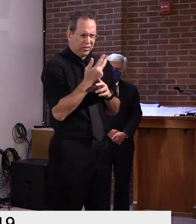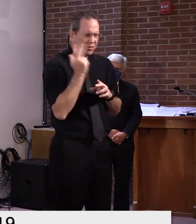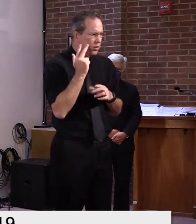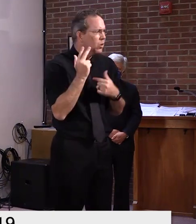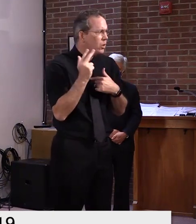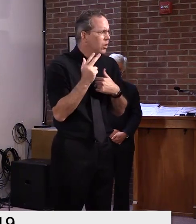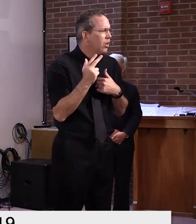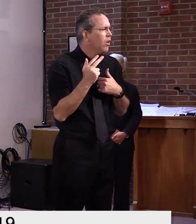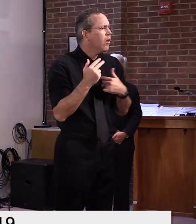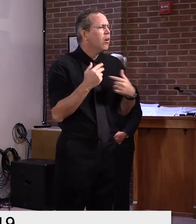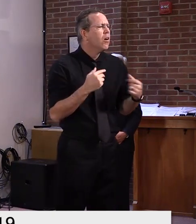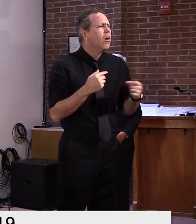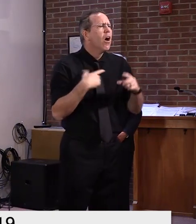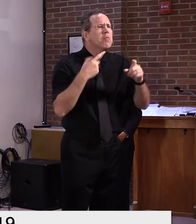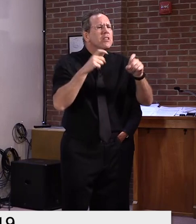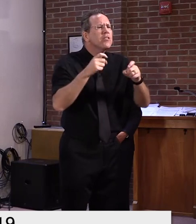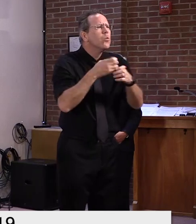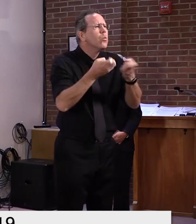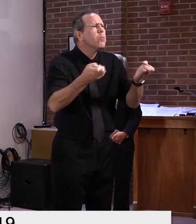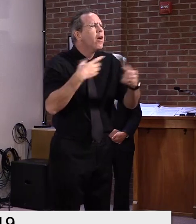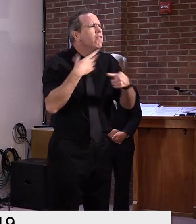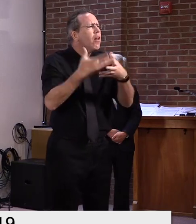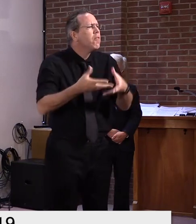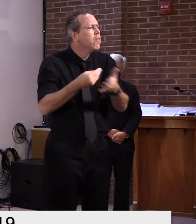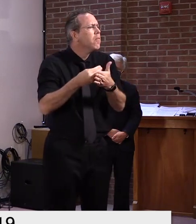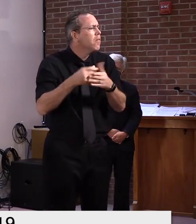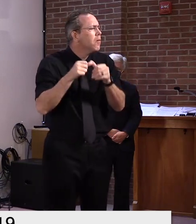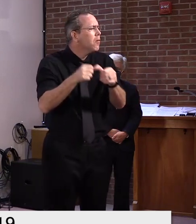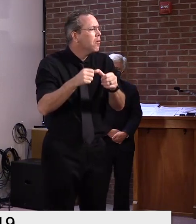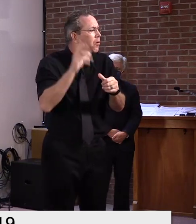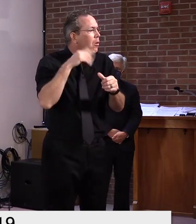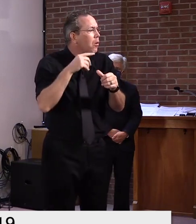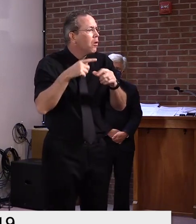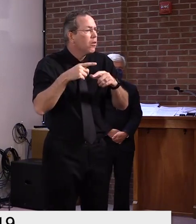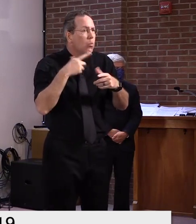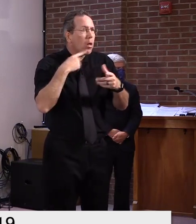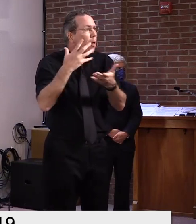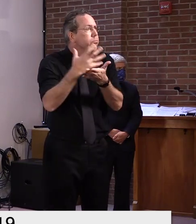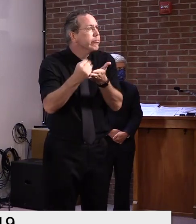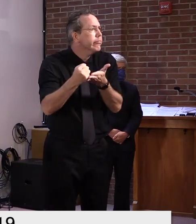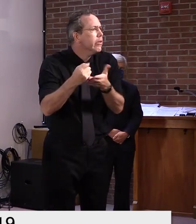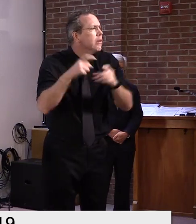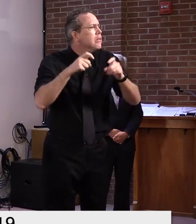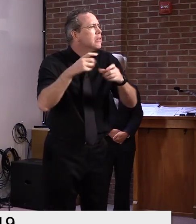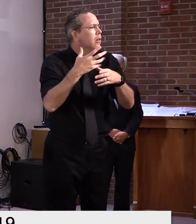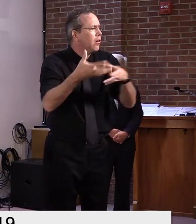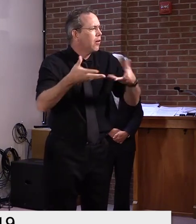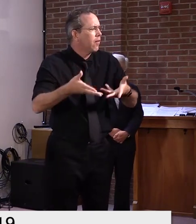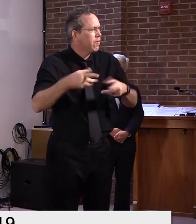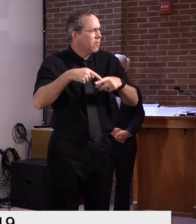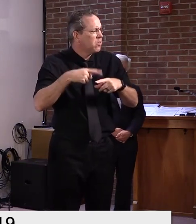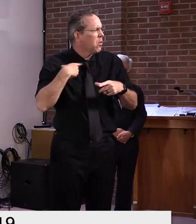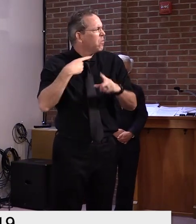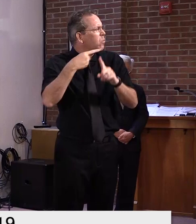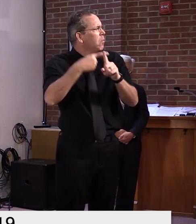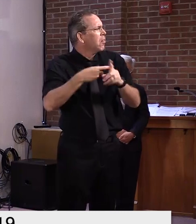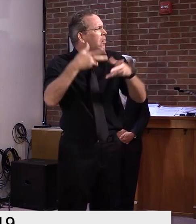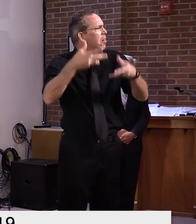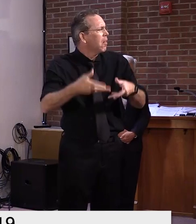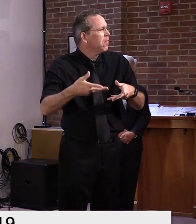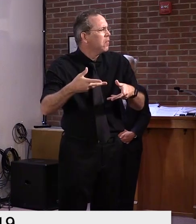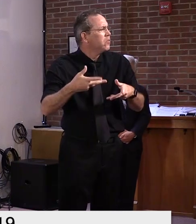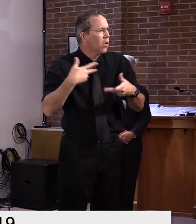left. And if we didn't receive any more, we were good for a month or two. And that stays steady. So we're still good